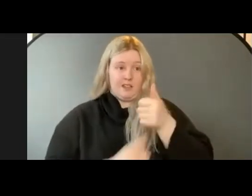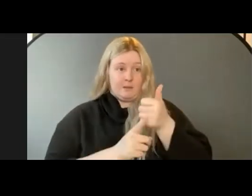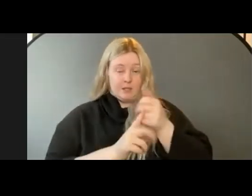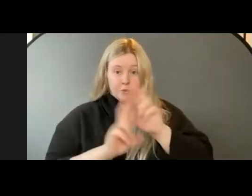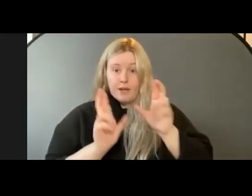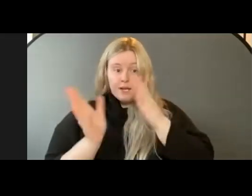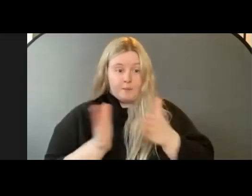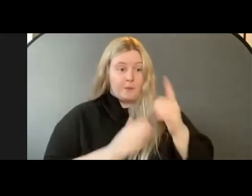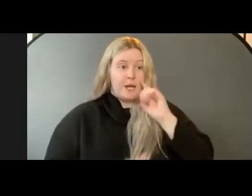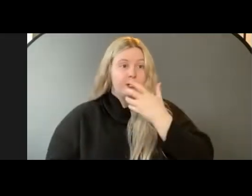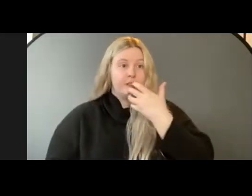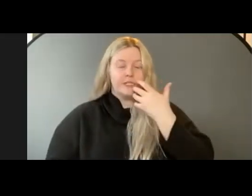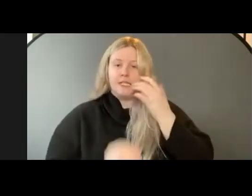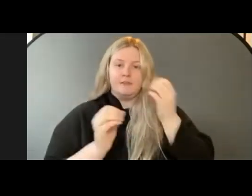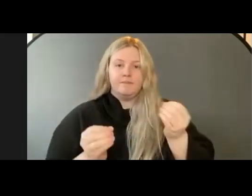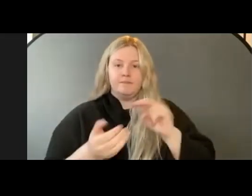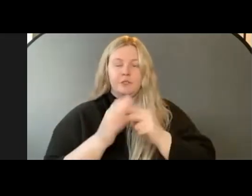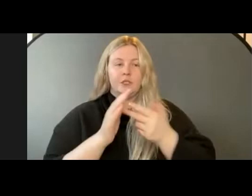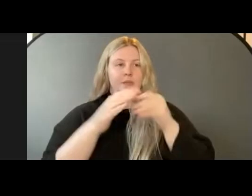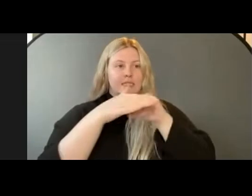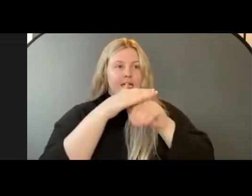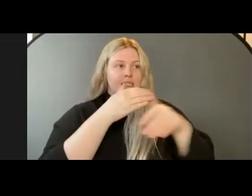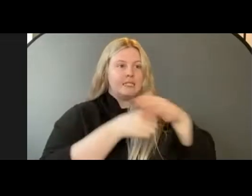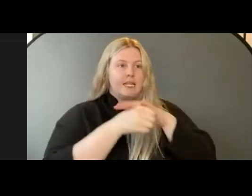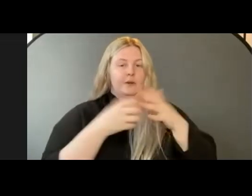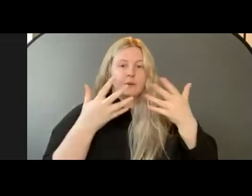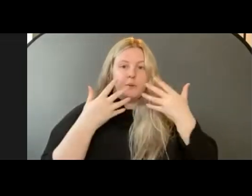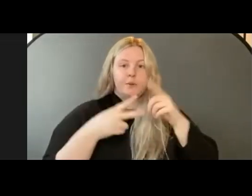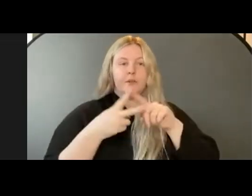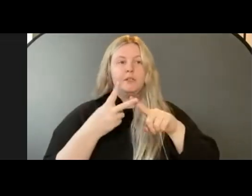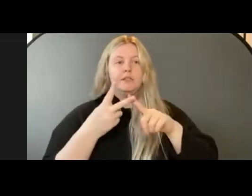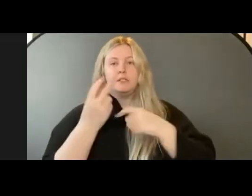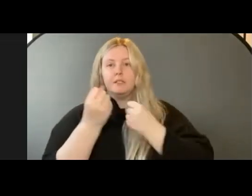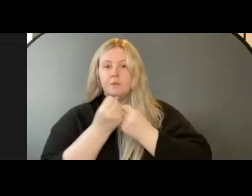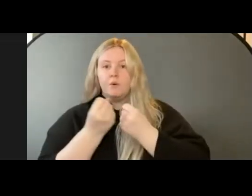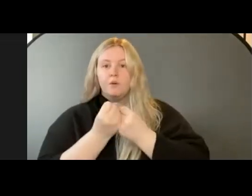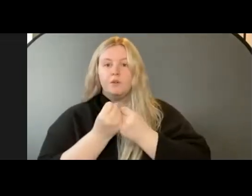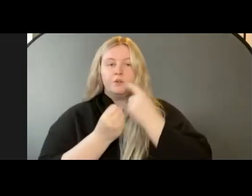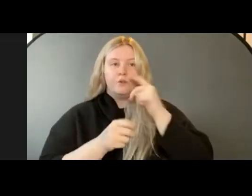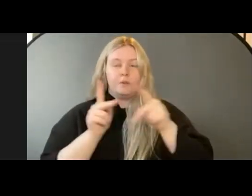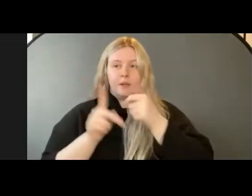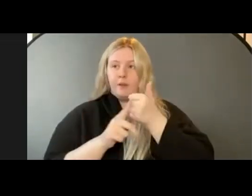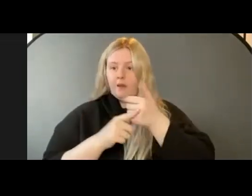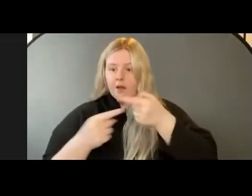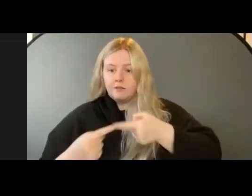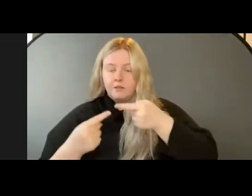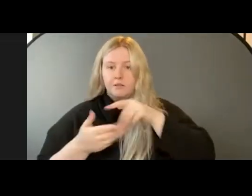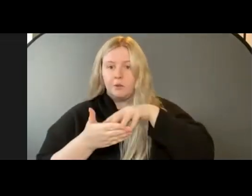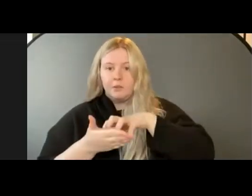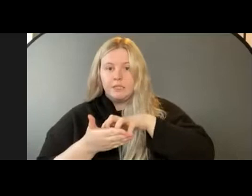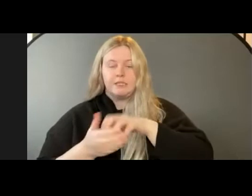as a result, there was a lack of access to cooling stations, a lack of targeted supports for at-risk populations, including older